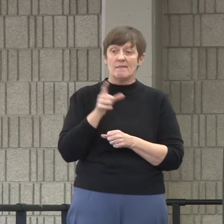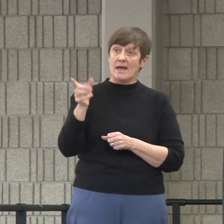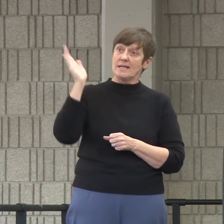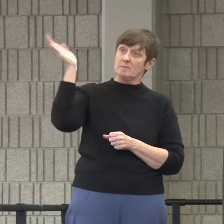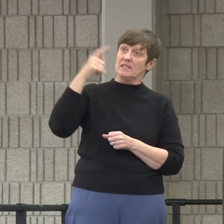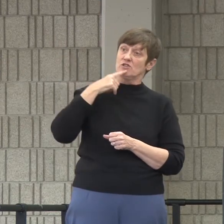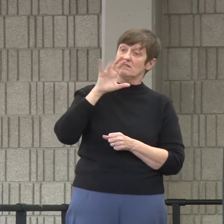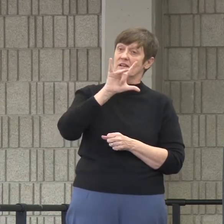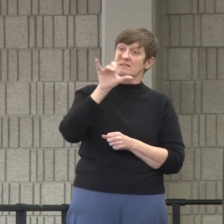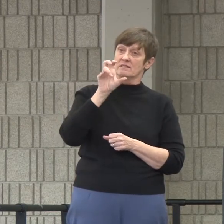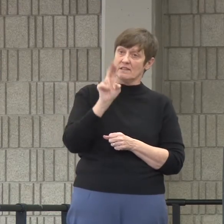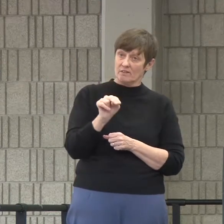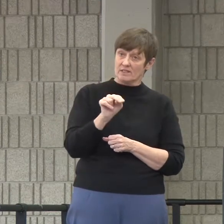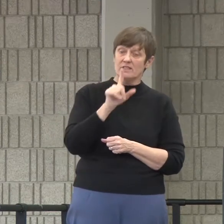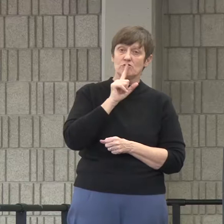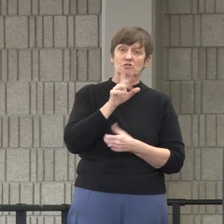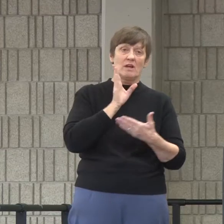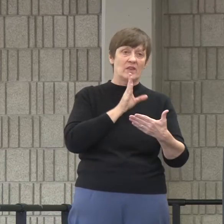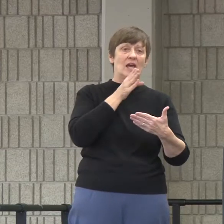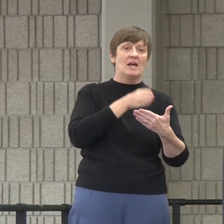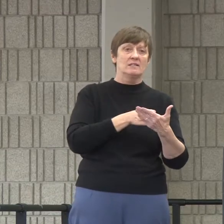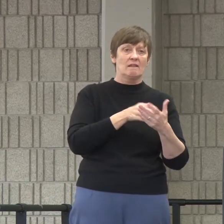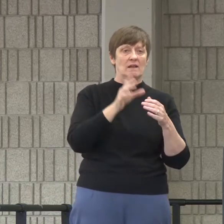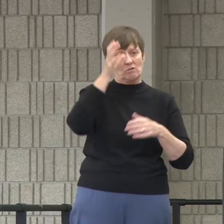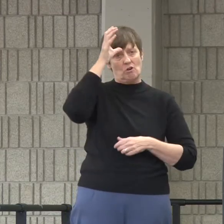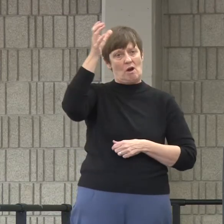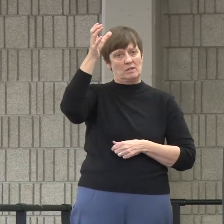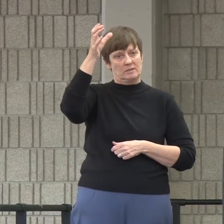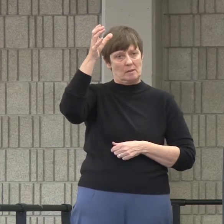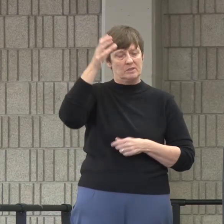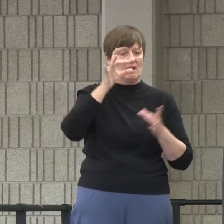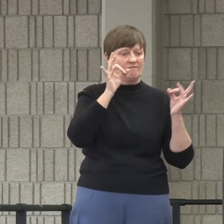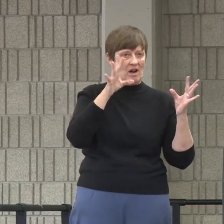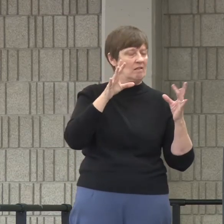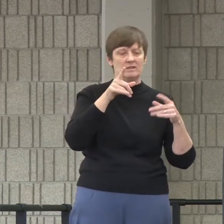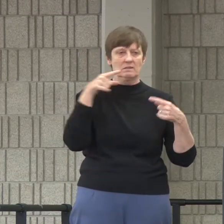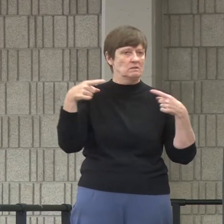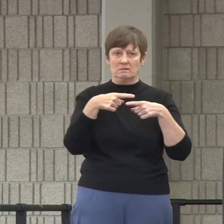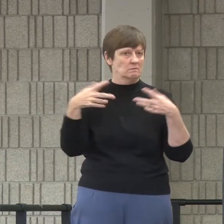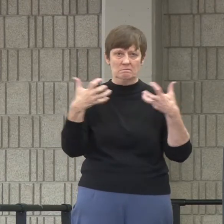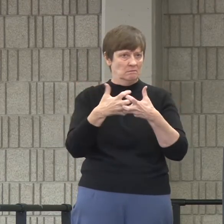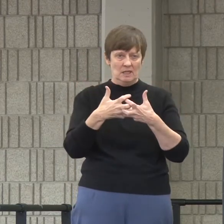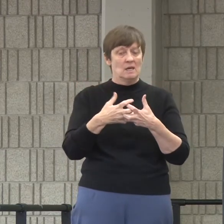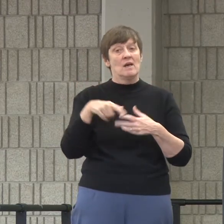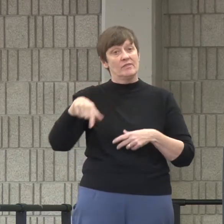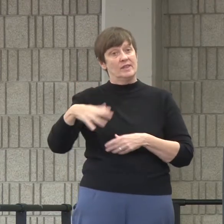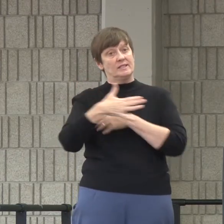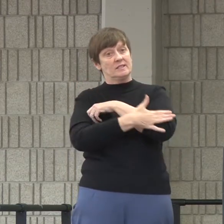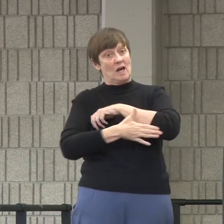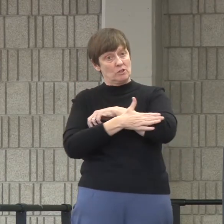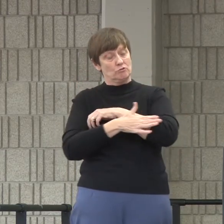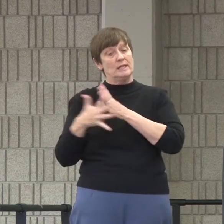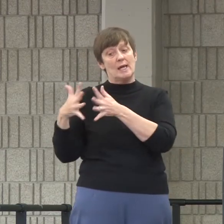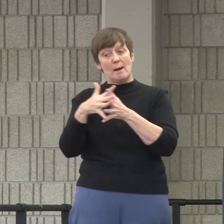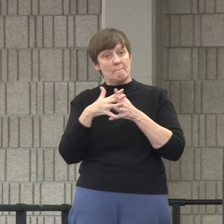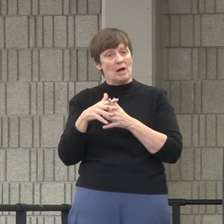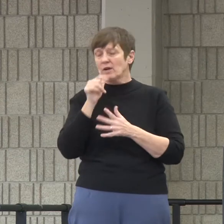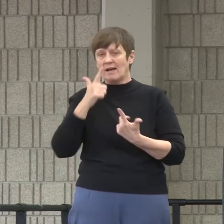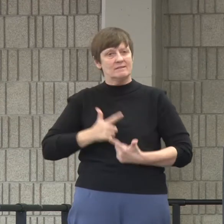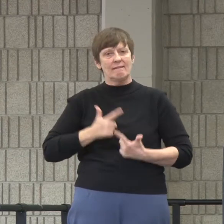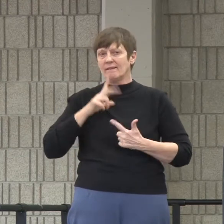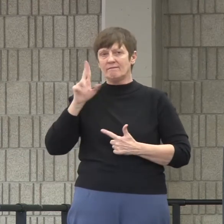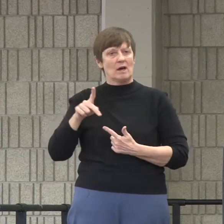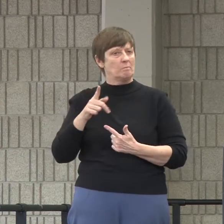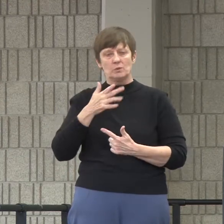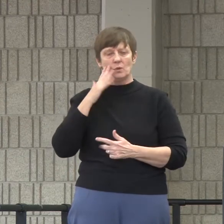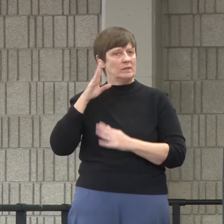and violence are antithetical concepts." He recognized that as a country, America had not lived up to its